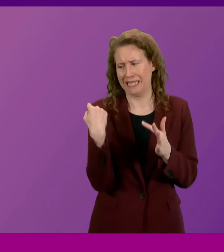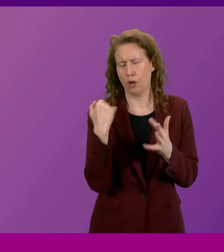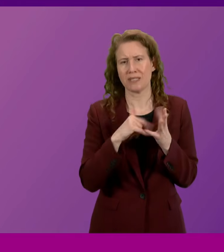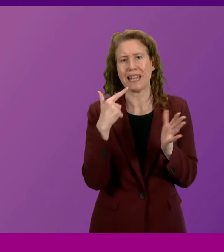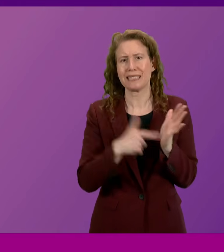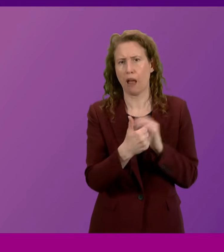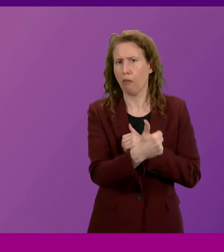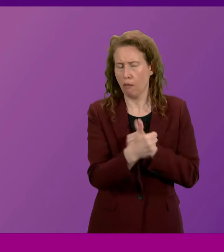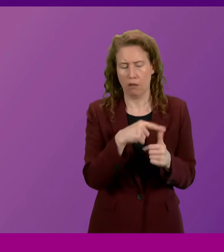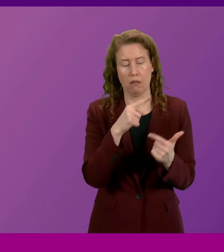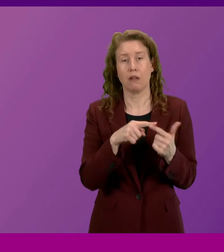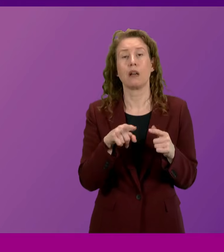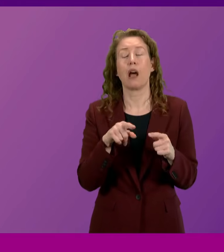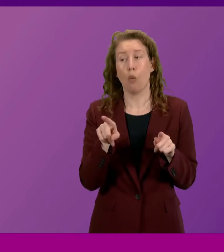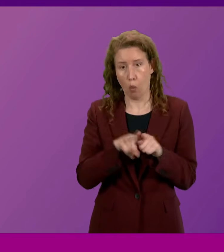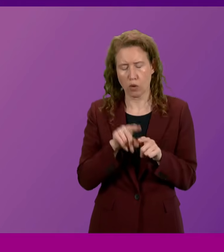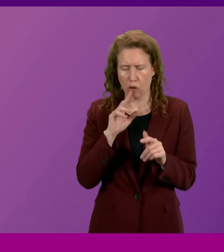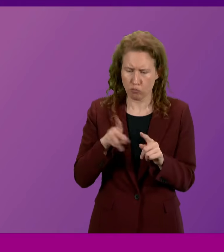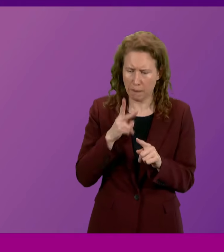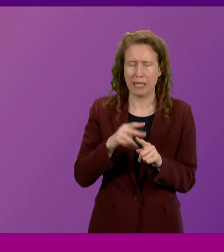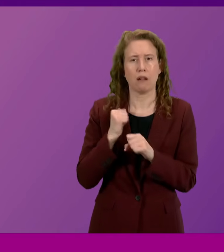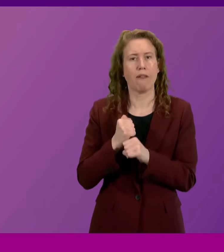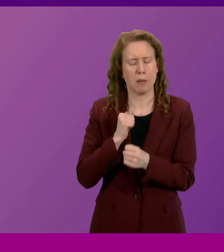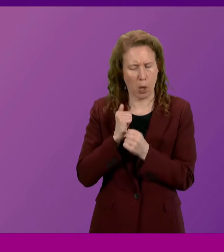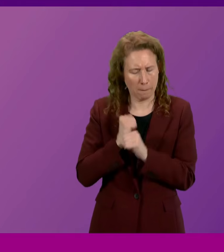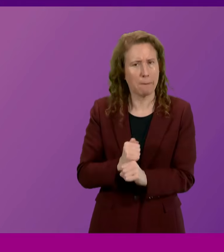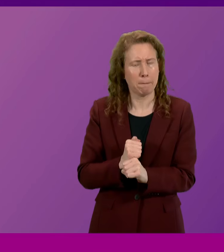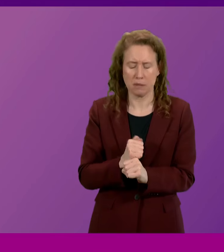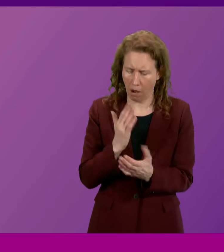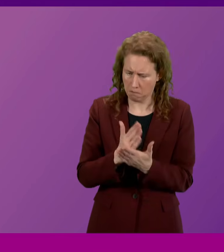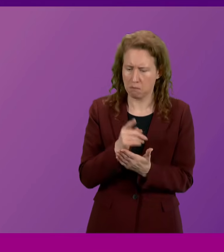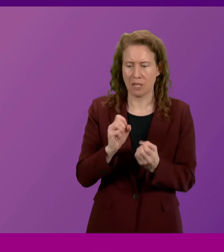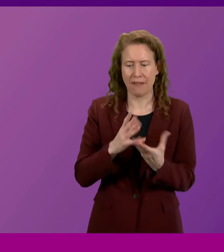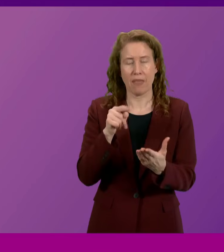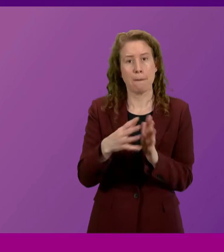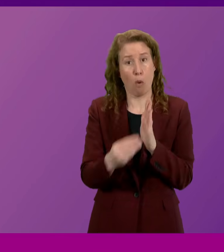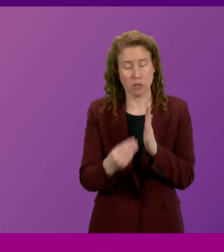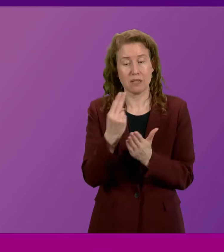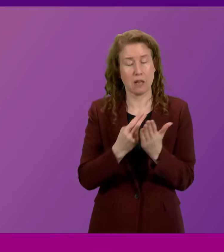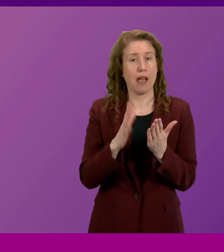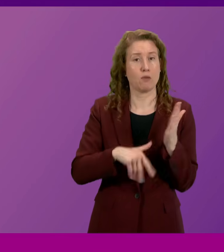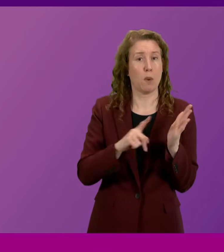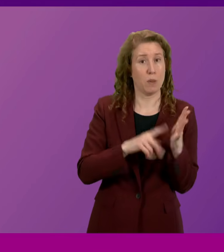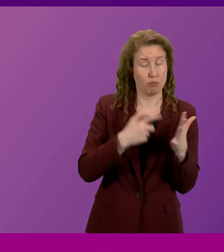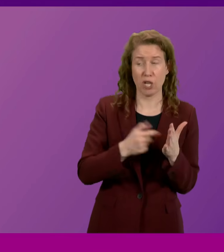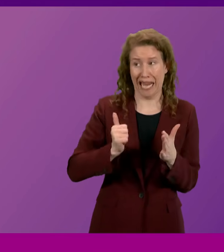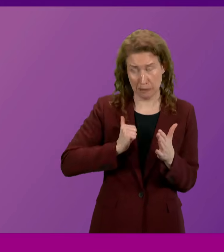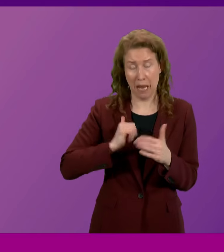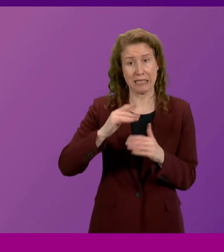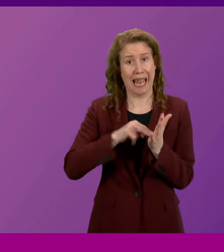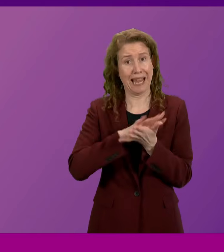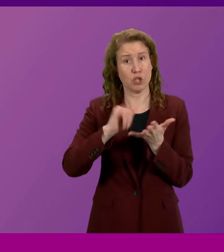Saturday. And secondly, I reaffirm the Government's commitment to the model that was designed by Lewis Ritchie and which I expect NHS Highland to